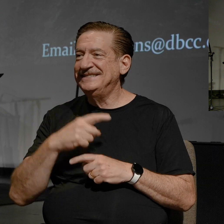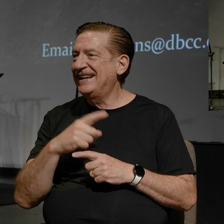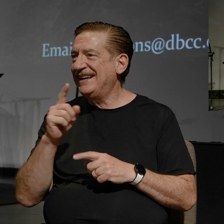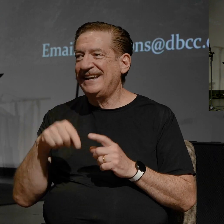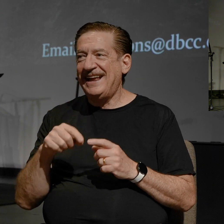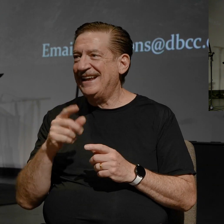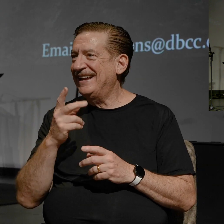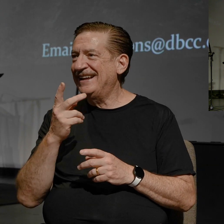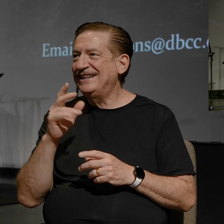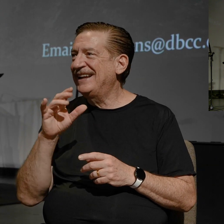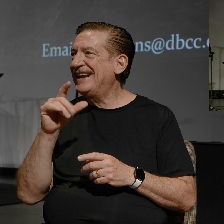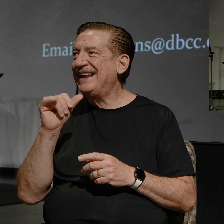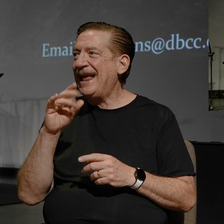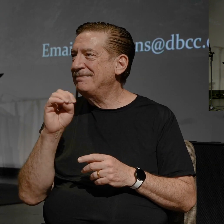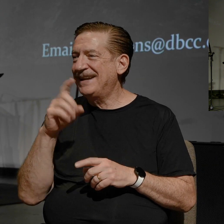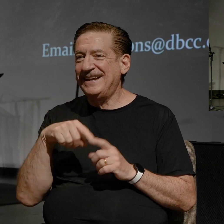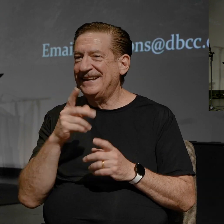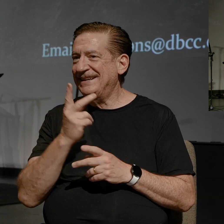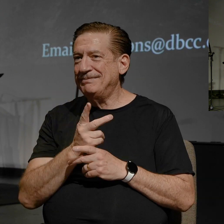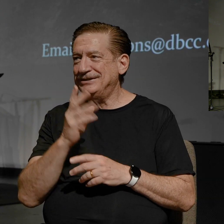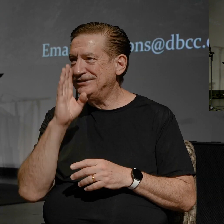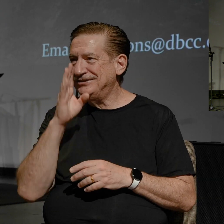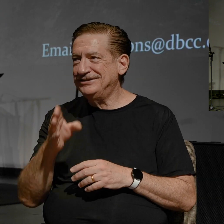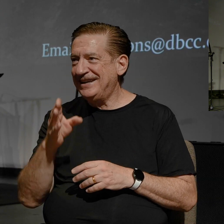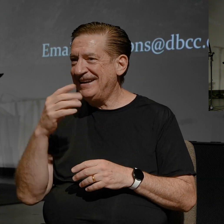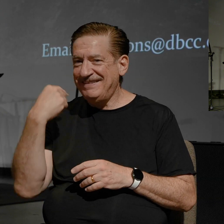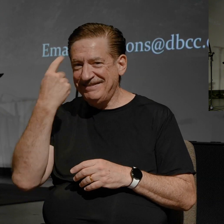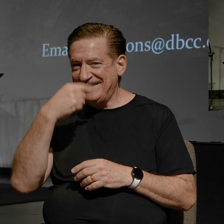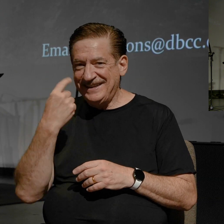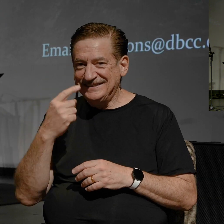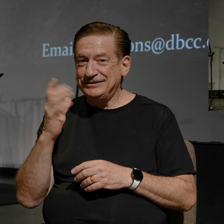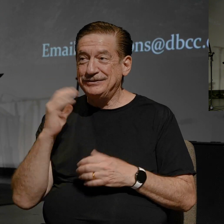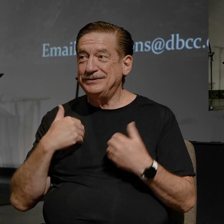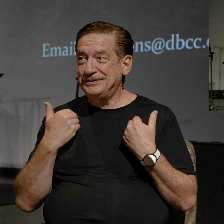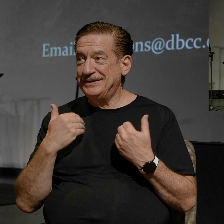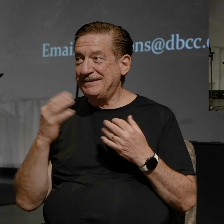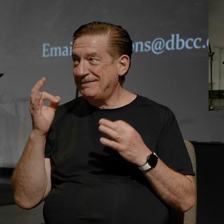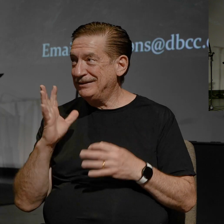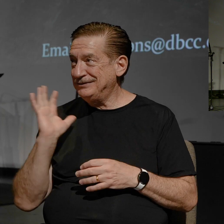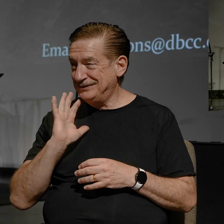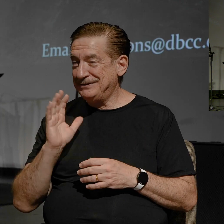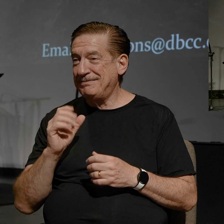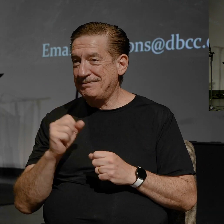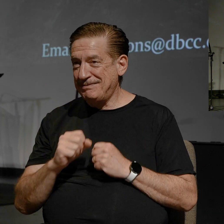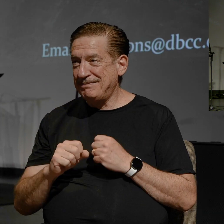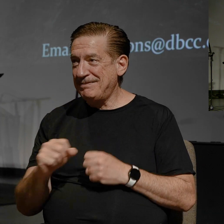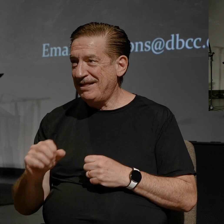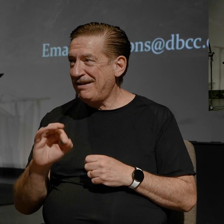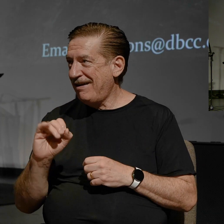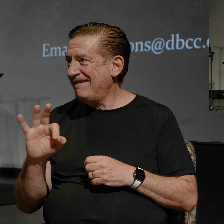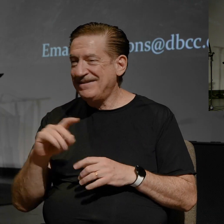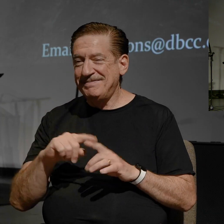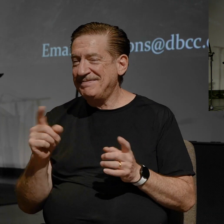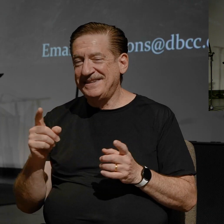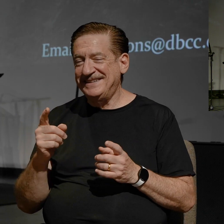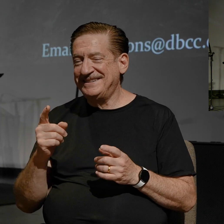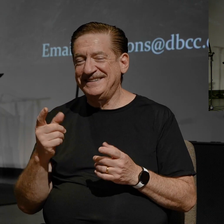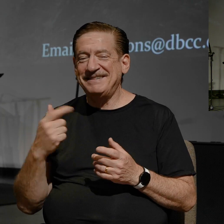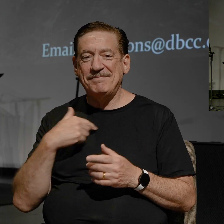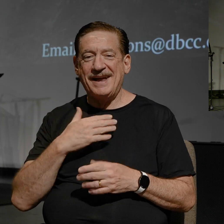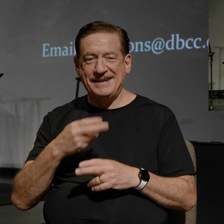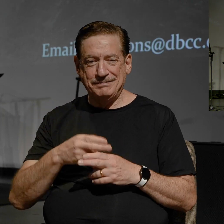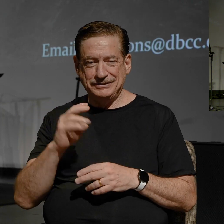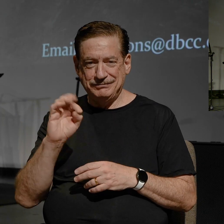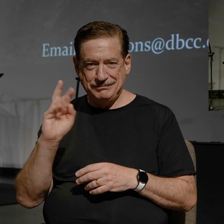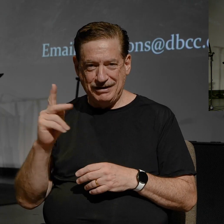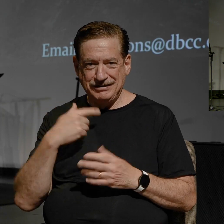straight face. You'd think, youth pastor, he could pull that off, but no. Anyway, it is so great to be with you this morning. My name is Mark.